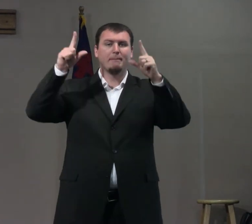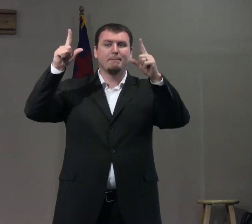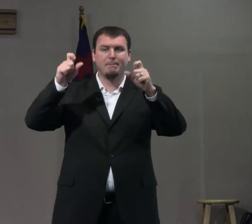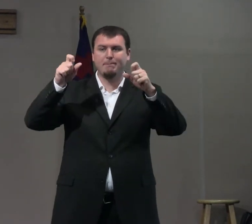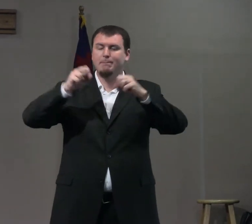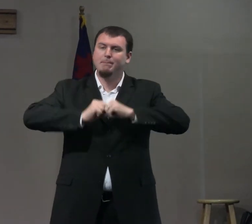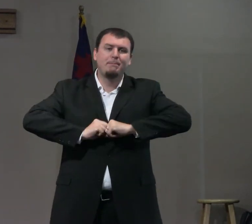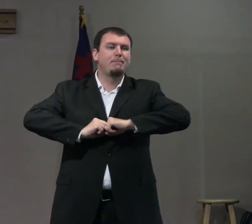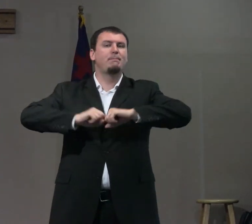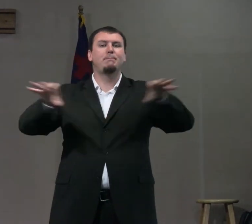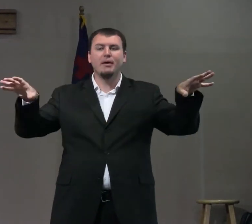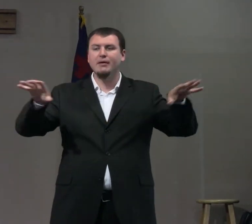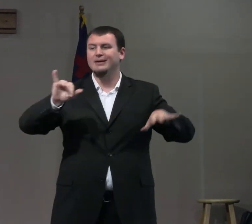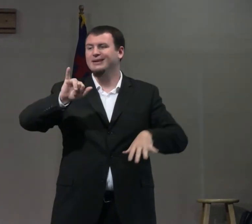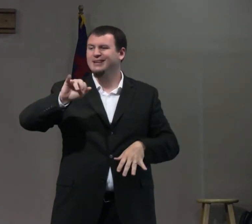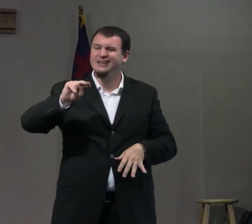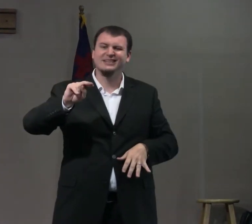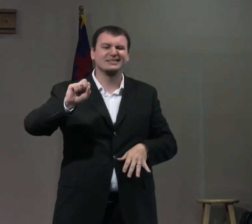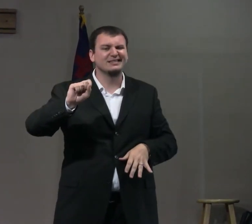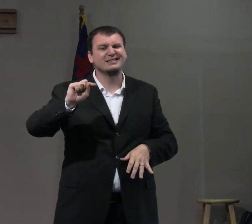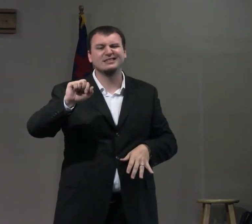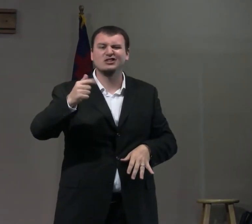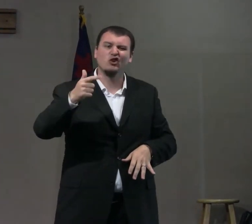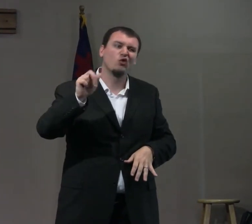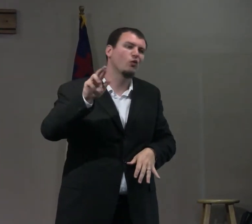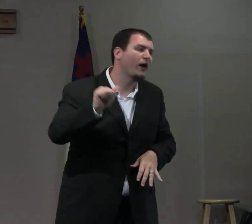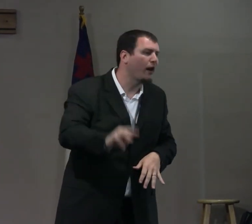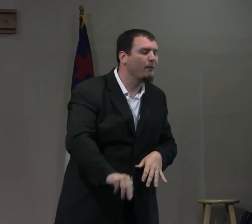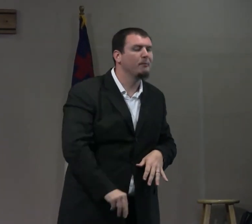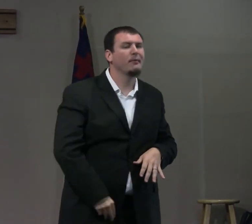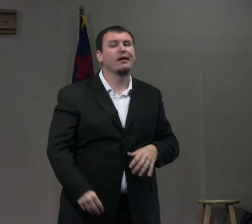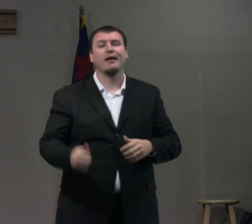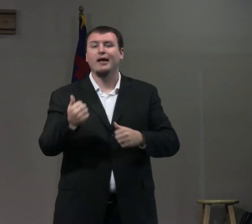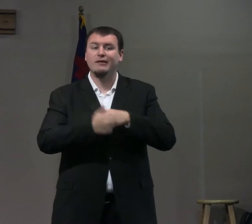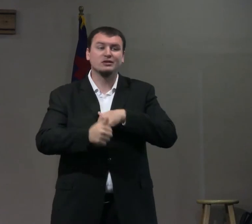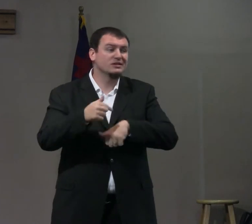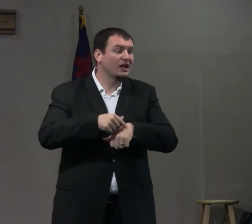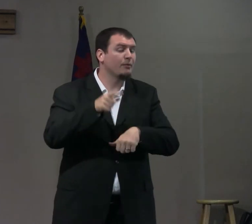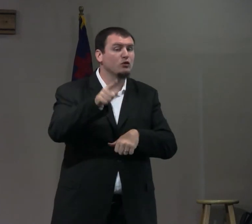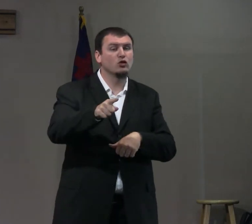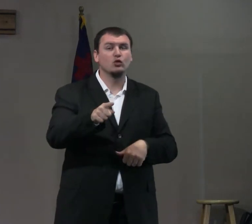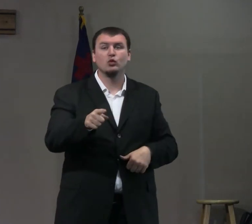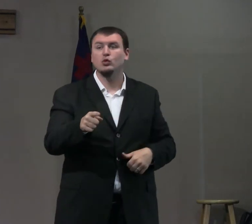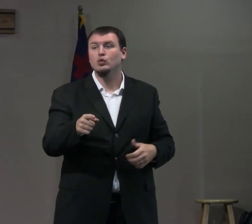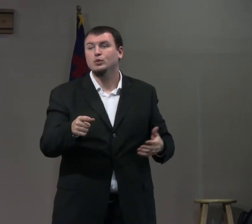you take a picture and put it on Instagram, or